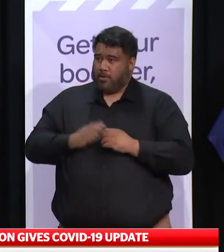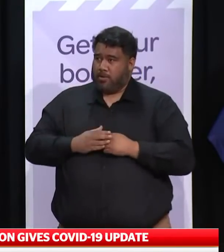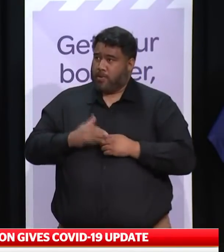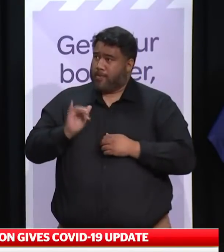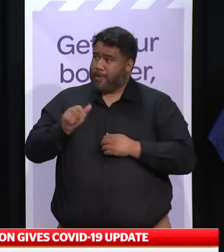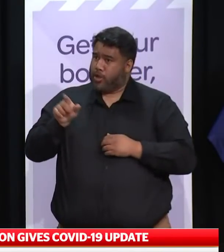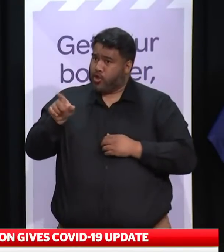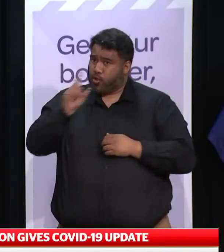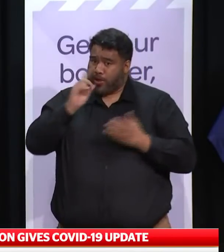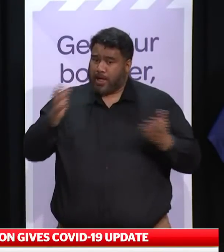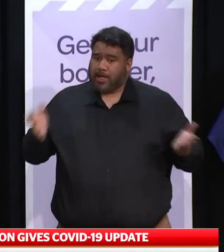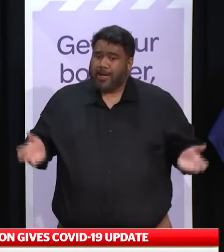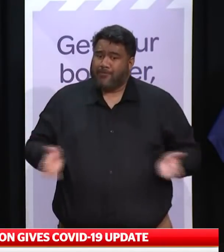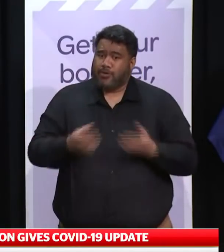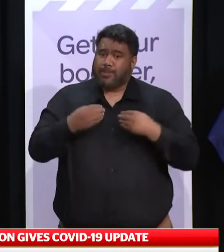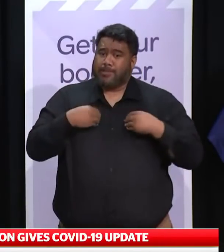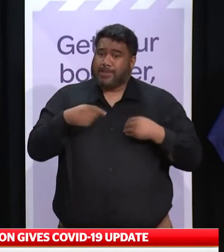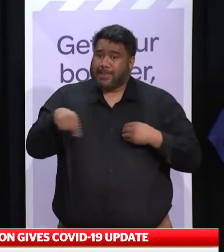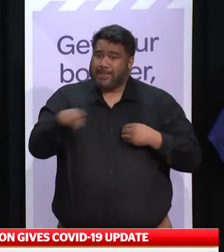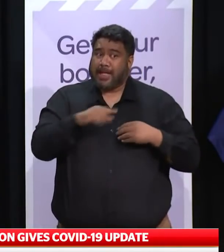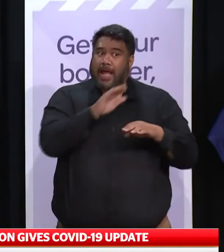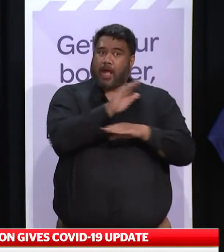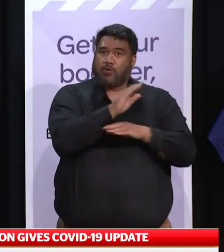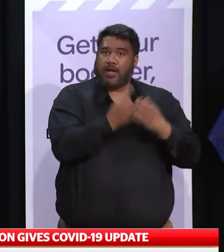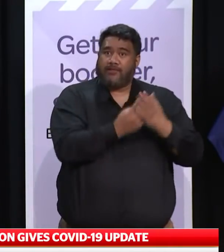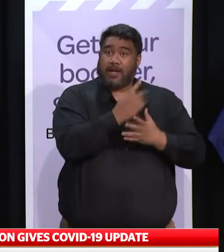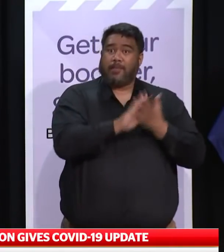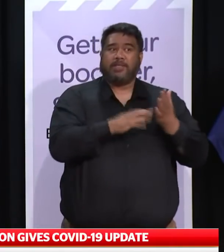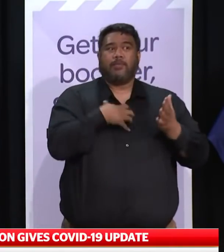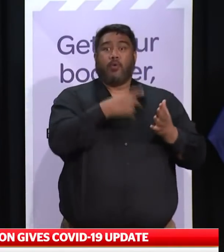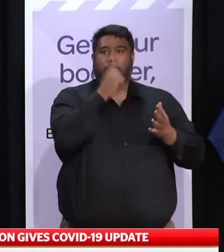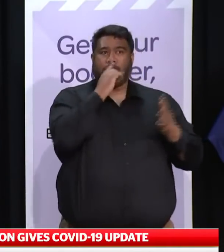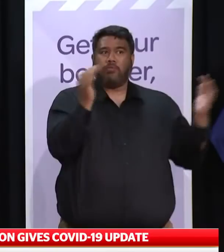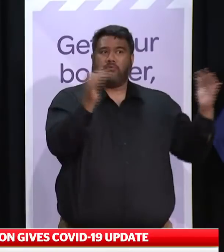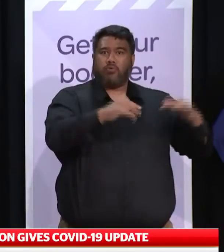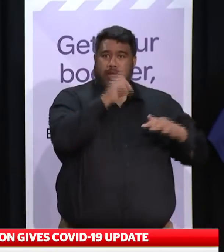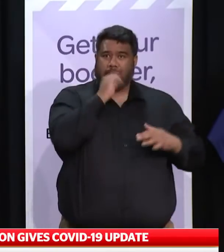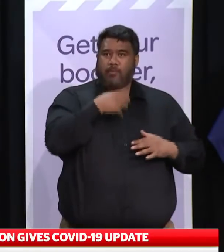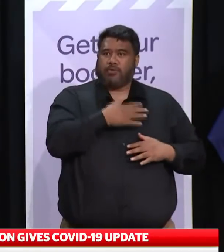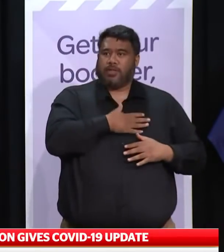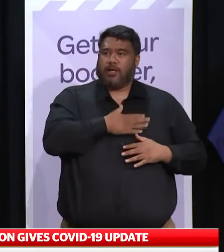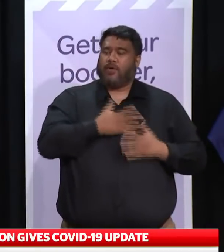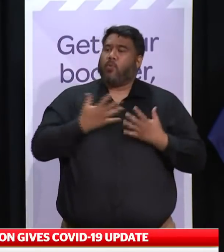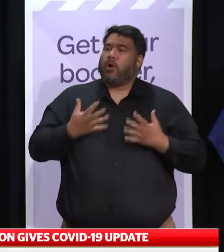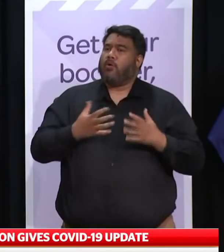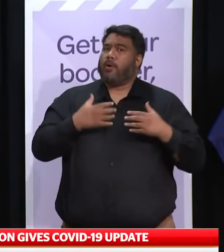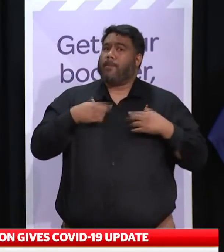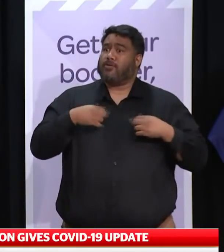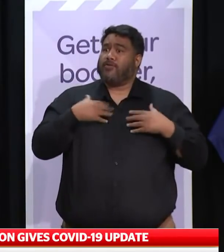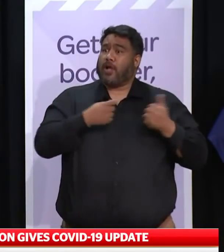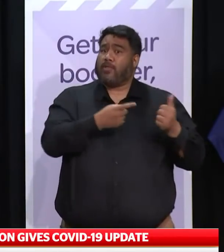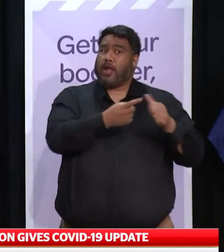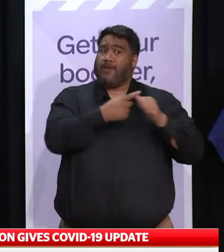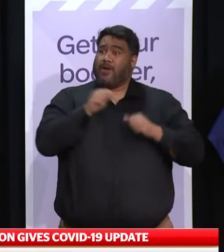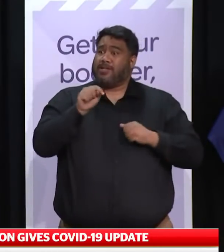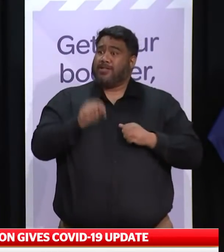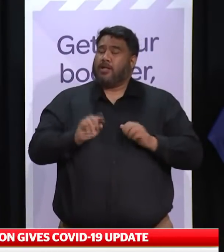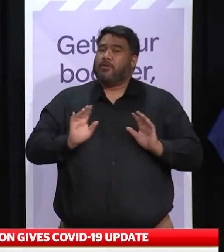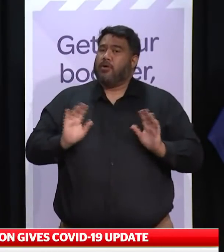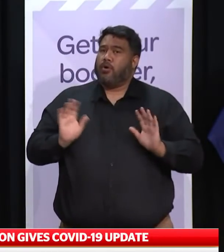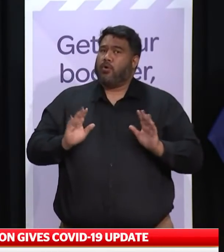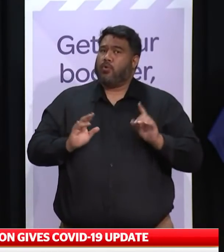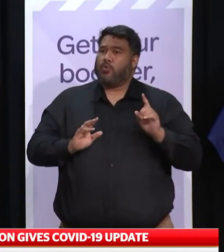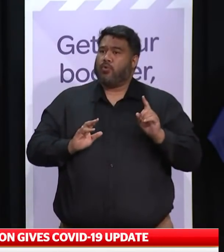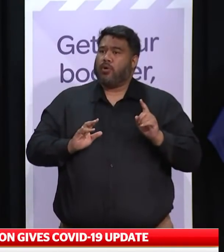people to do things outside and just focus just the money? That isn't advice that we've received from the Ministry of Health. The red traffic light settings